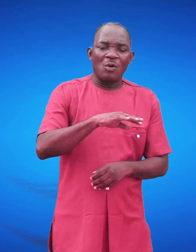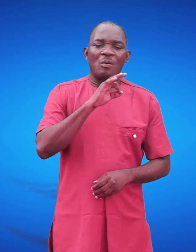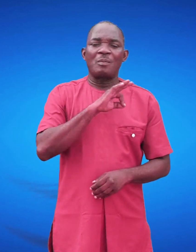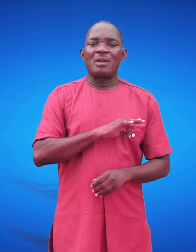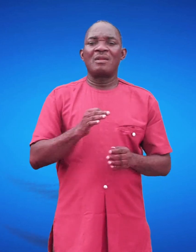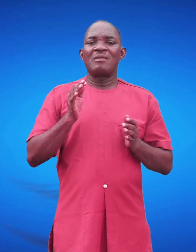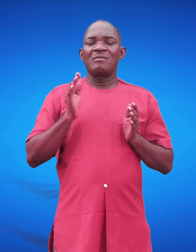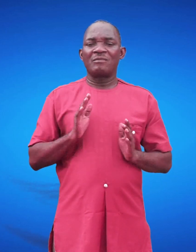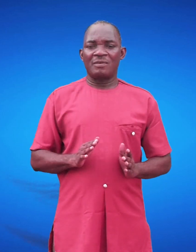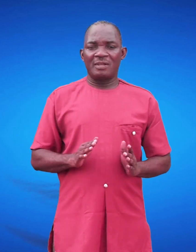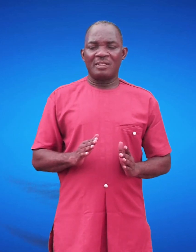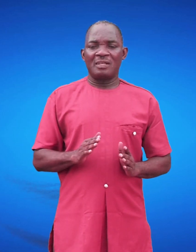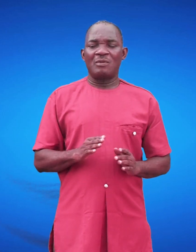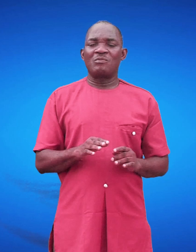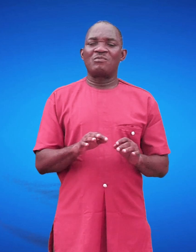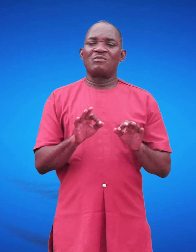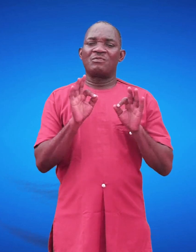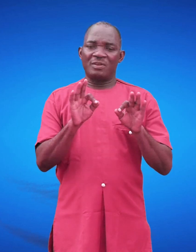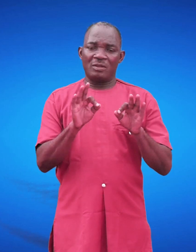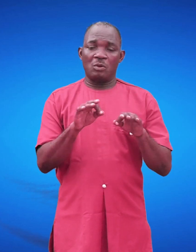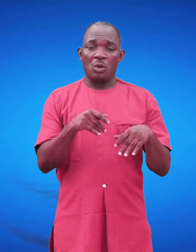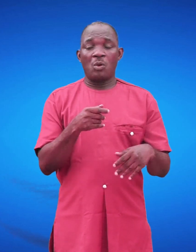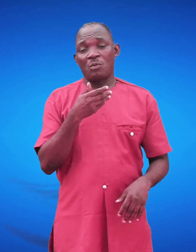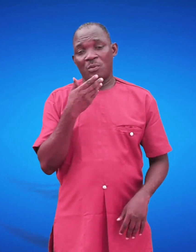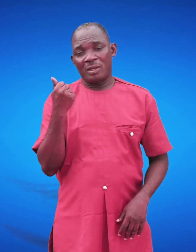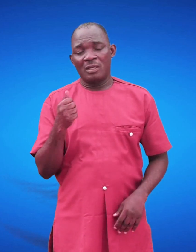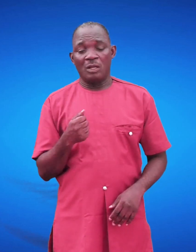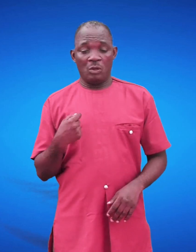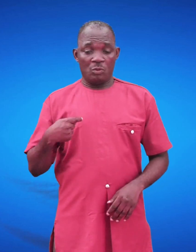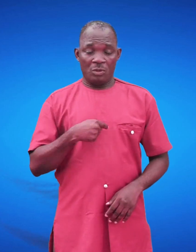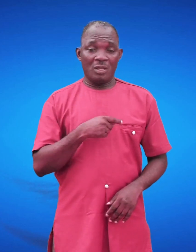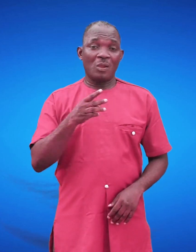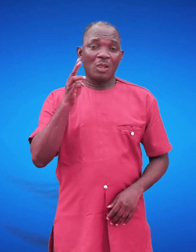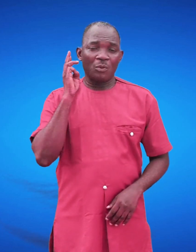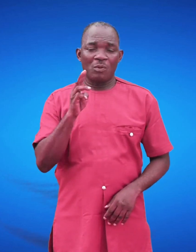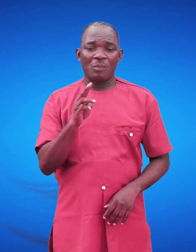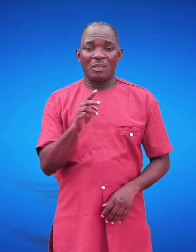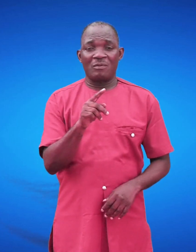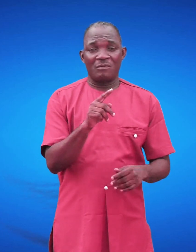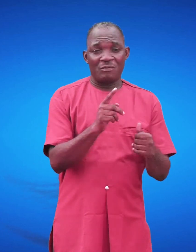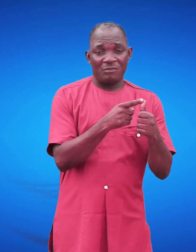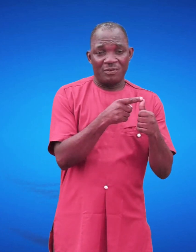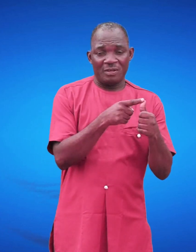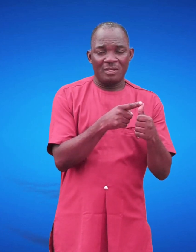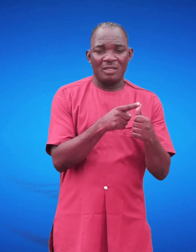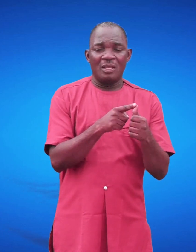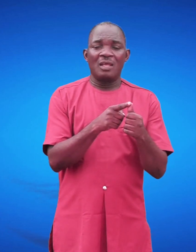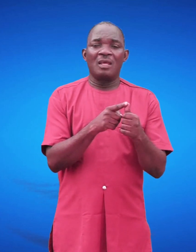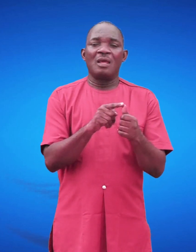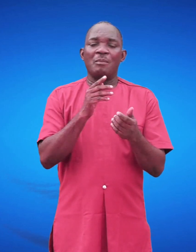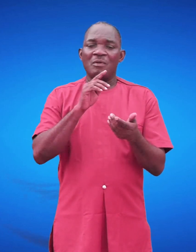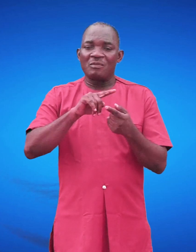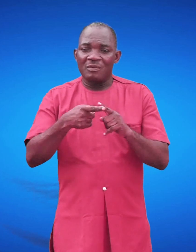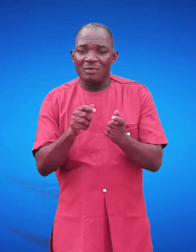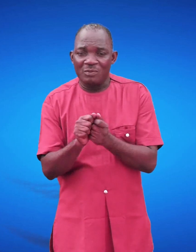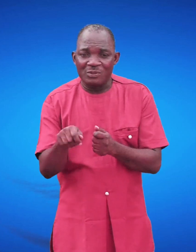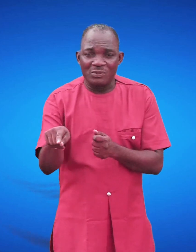beneficiaries fairly. We will 1. Be friendly and